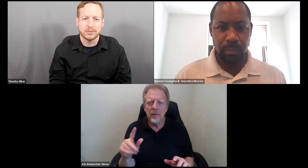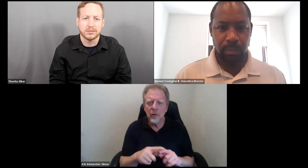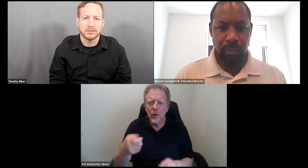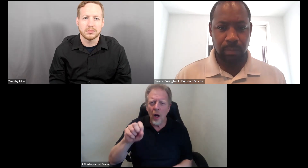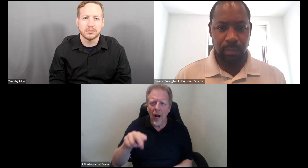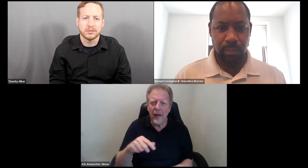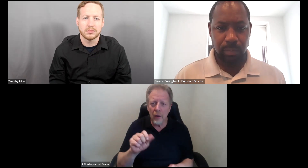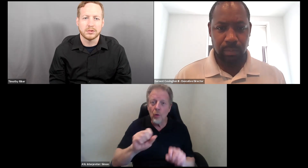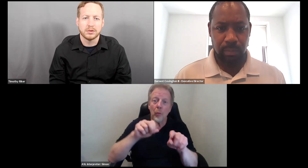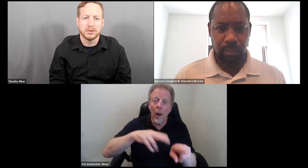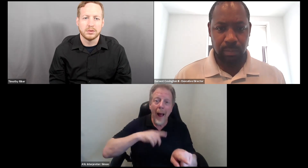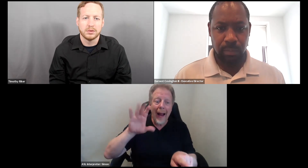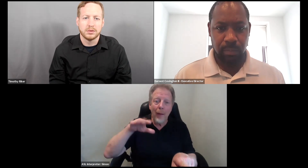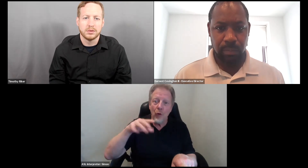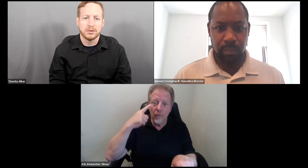on.